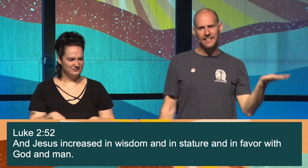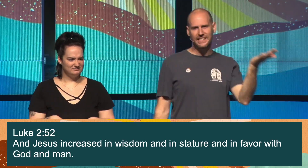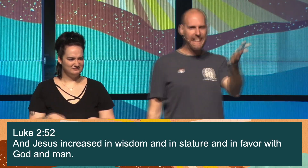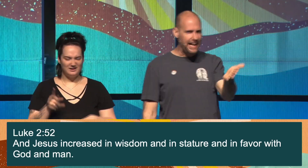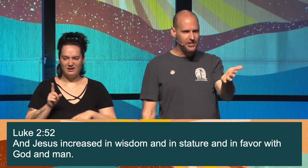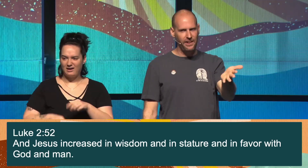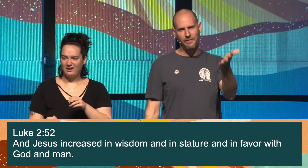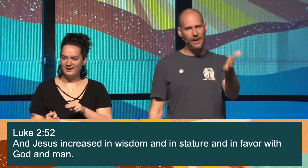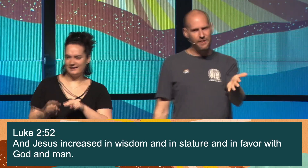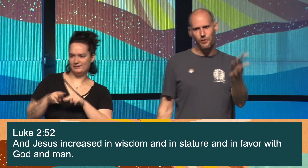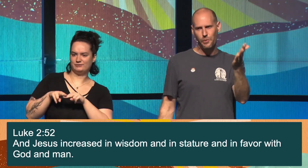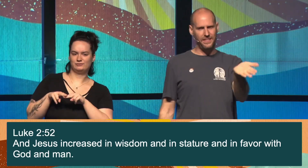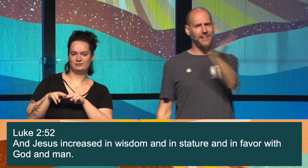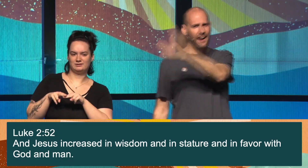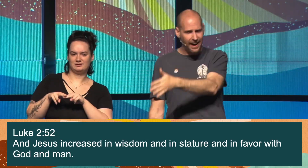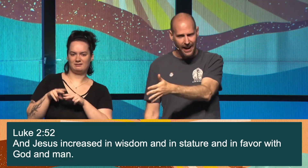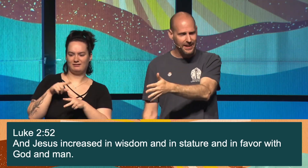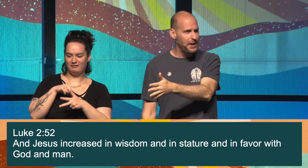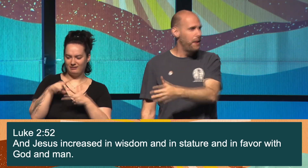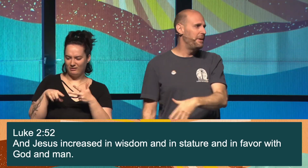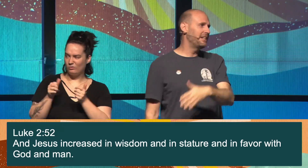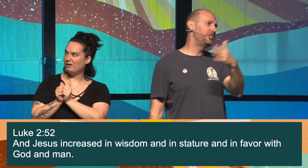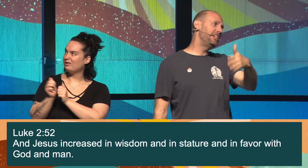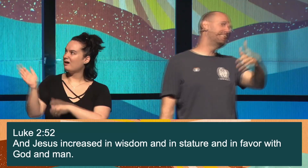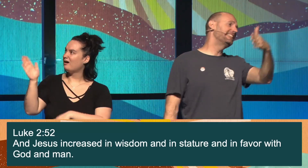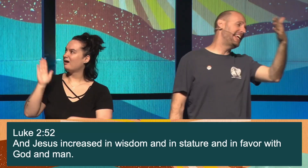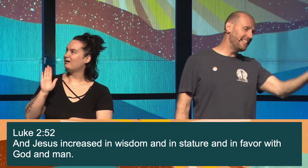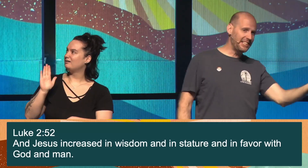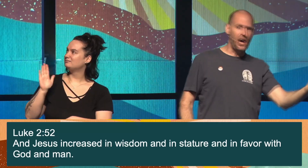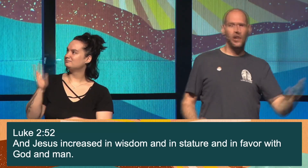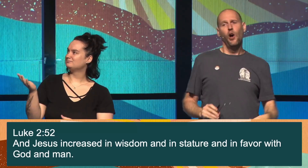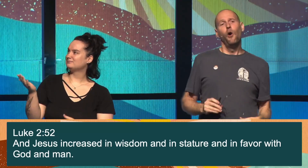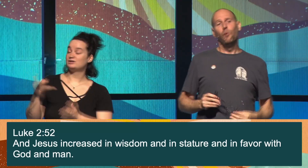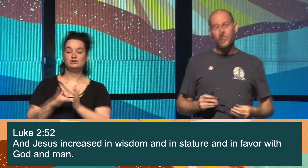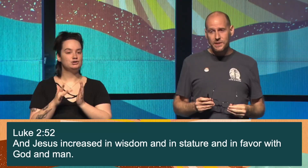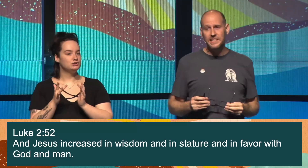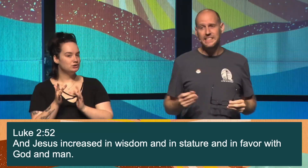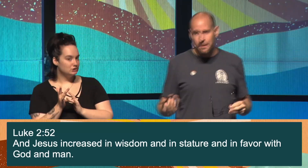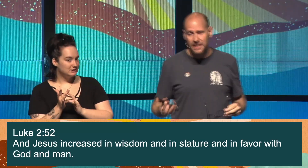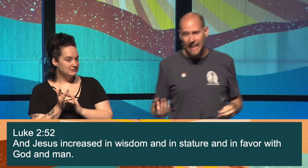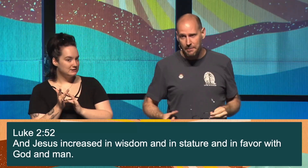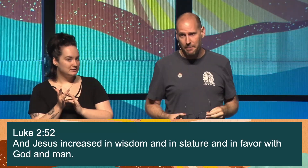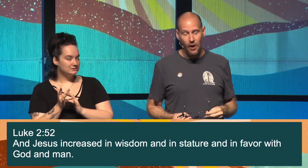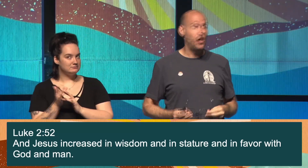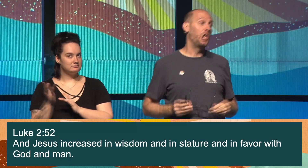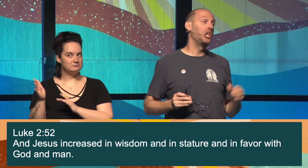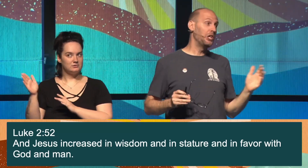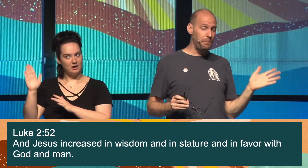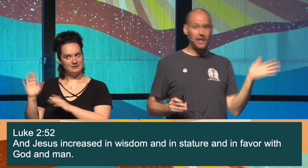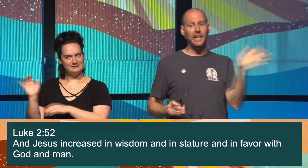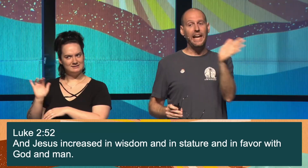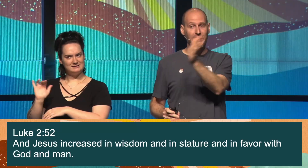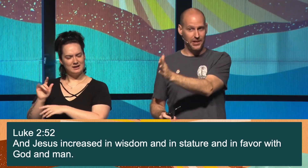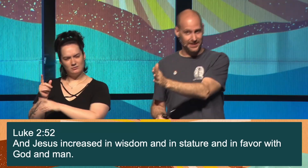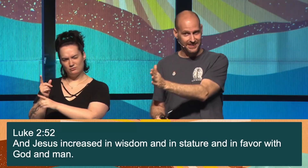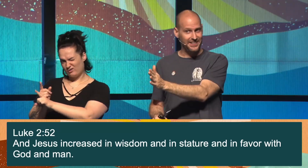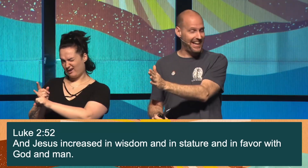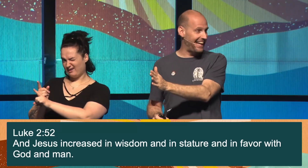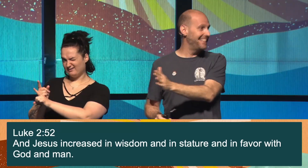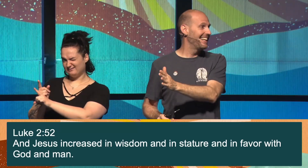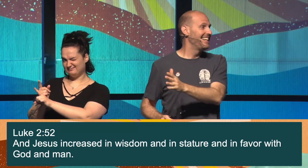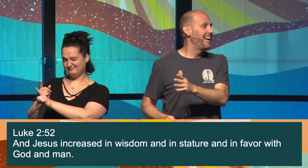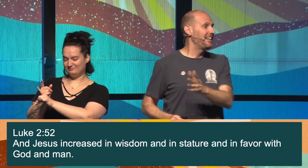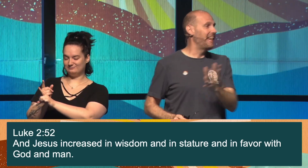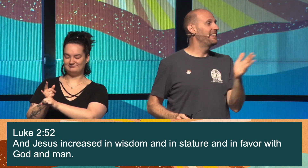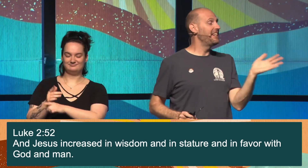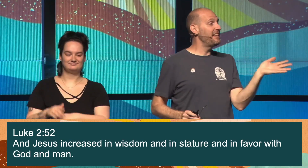increase in stature and favor with God because Jesus is God, which was a statement that came about a little bit later,